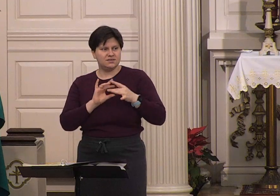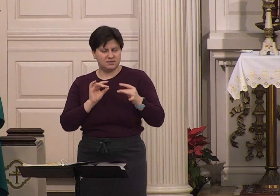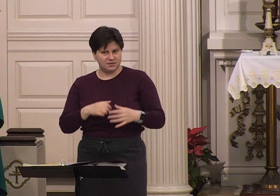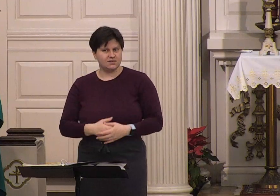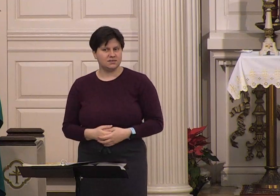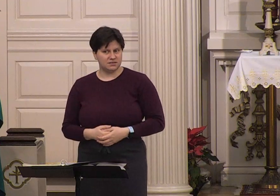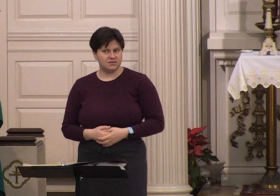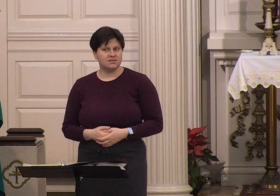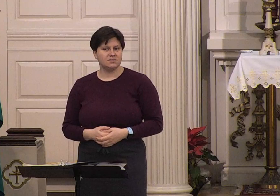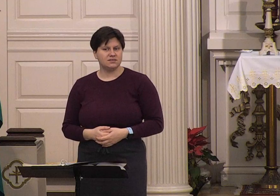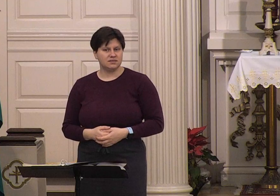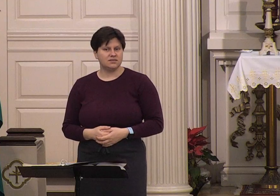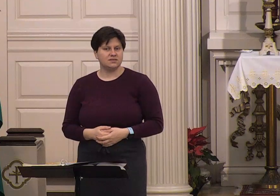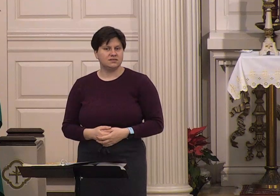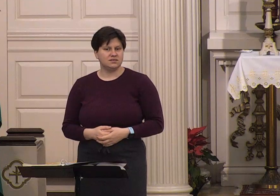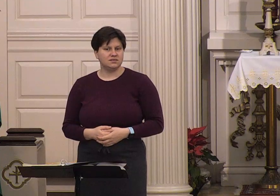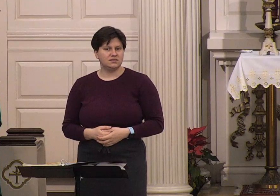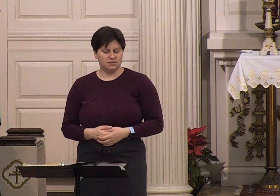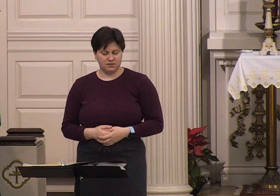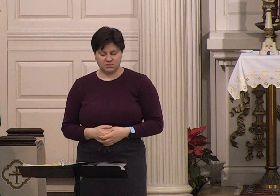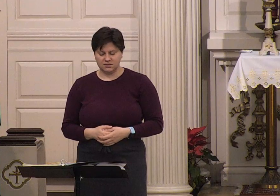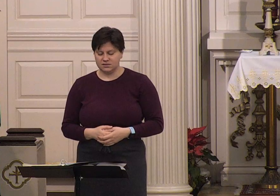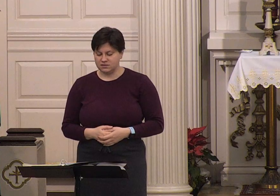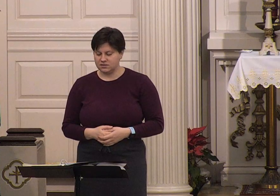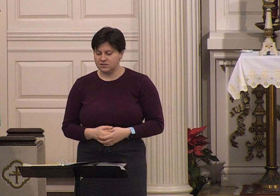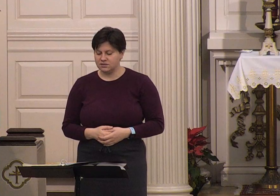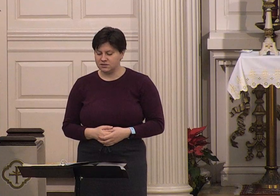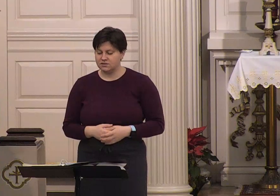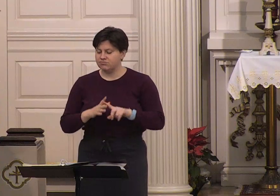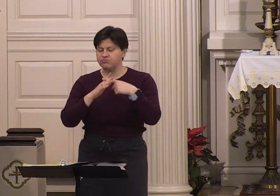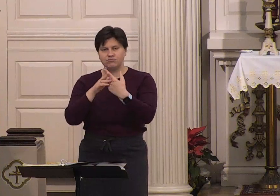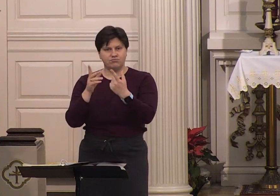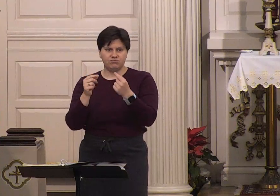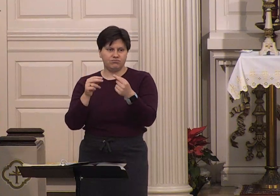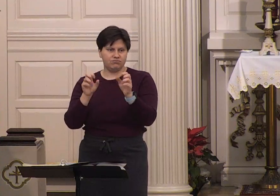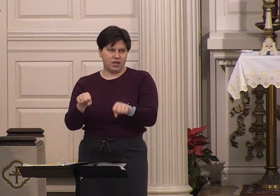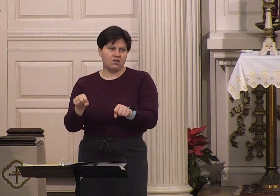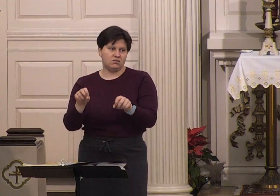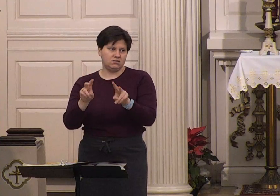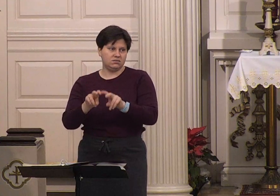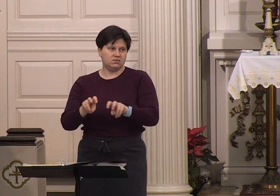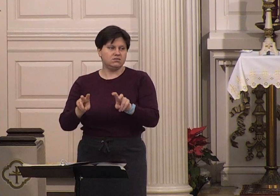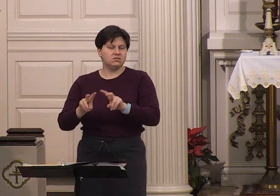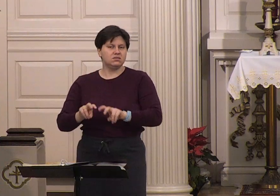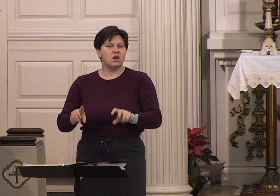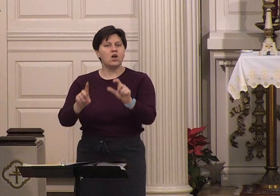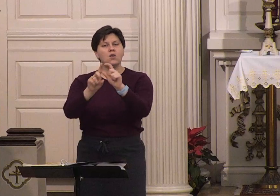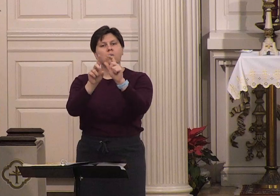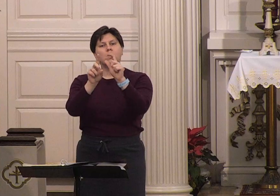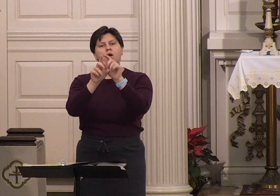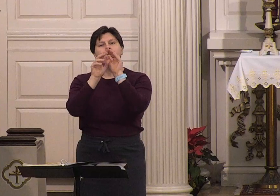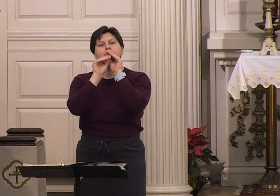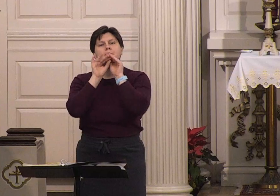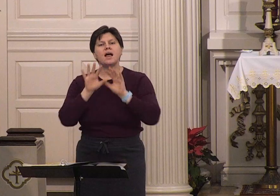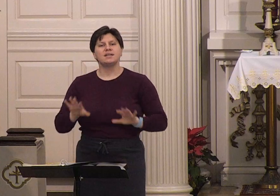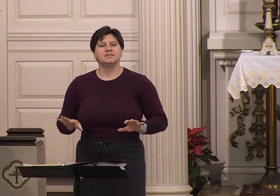And you can start off by examining or looking at the word blessed or